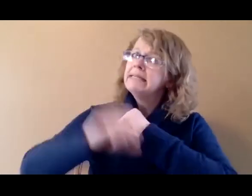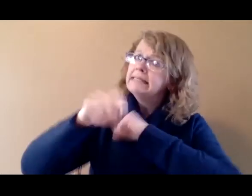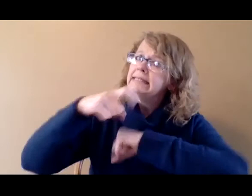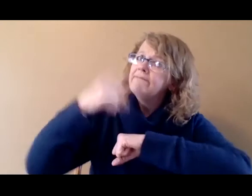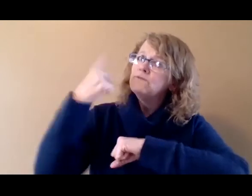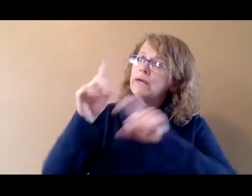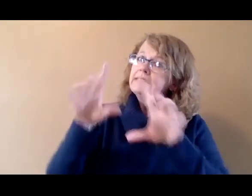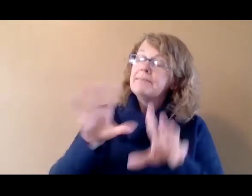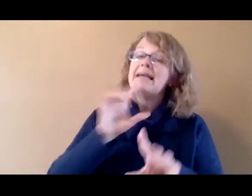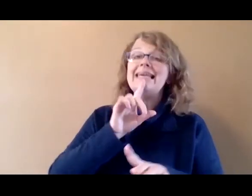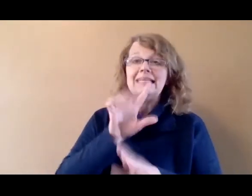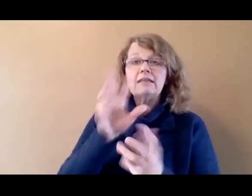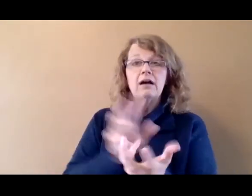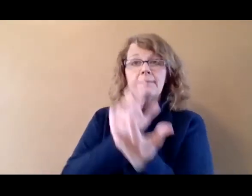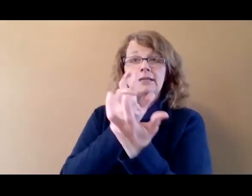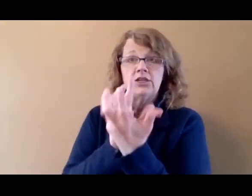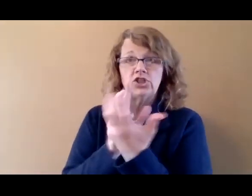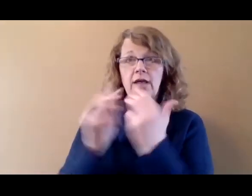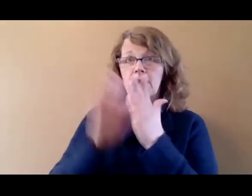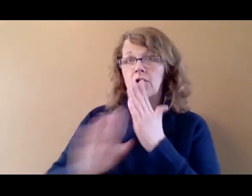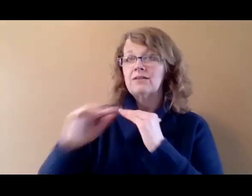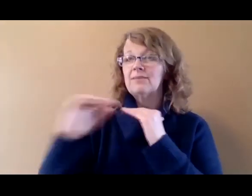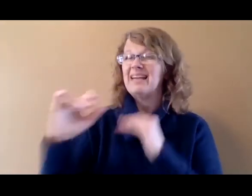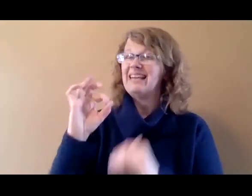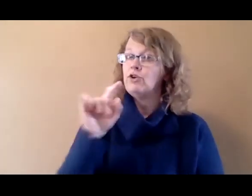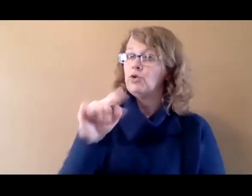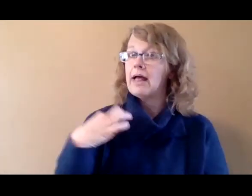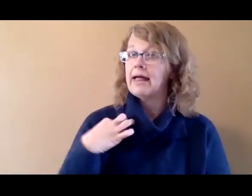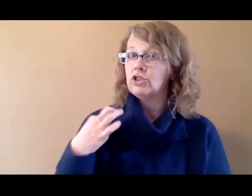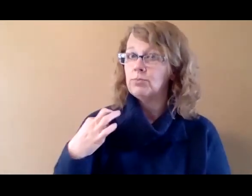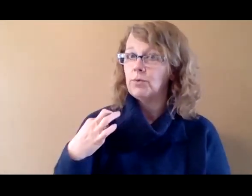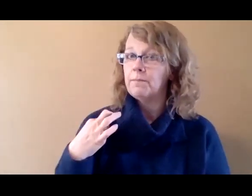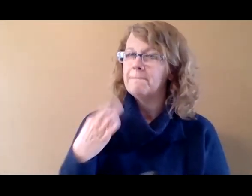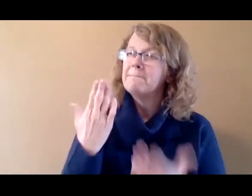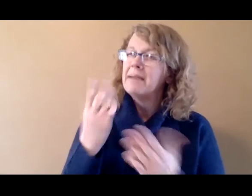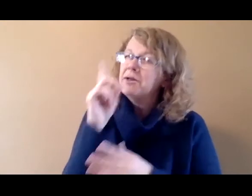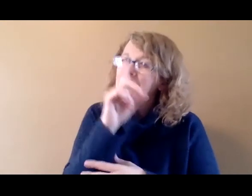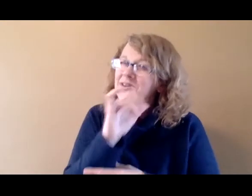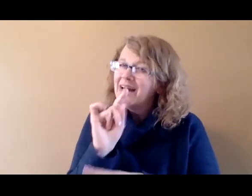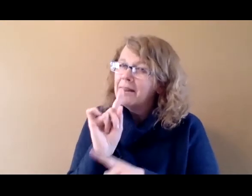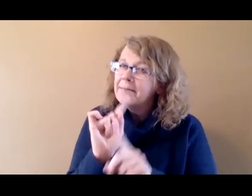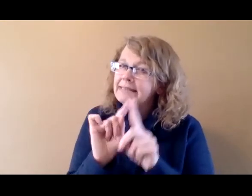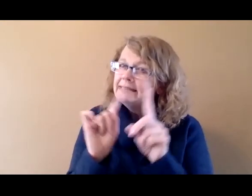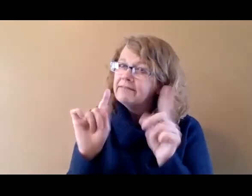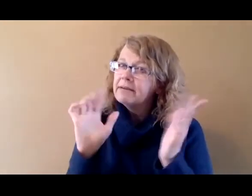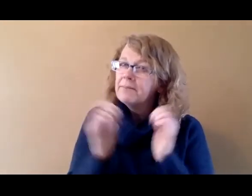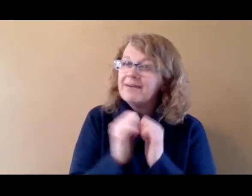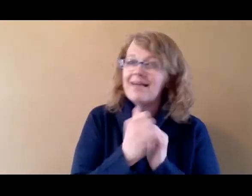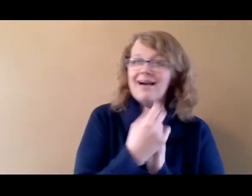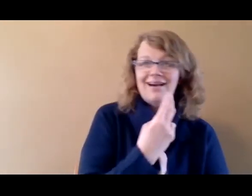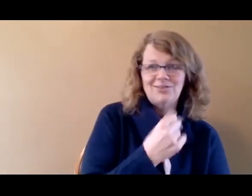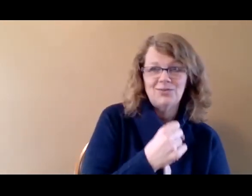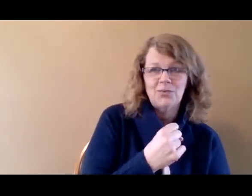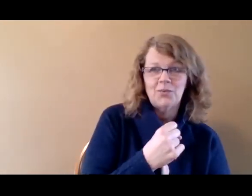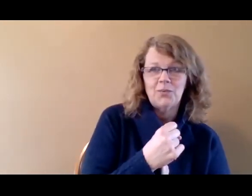an accommodation at the college level, if you're eligible for it. It just might look a little different than it did in high school.